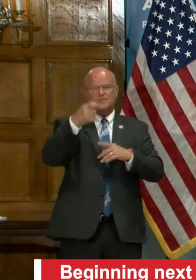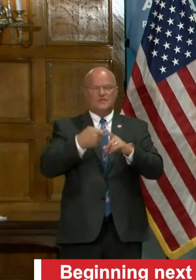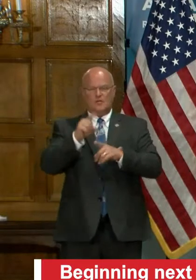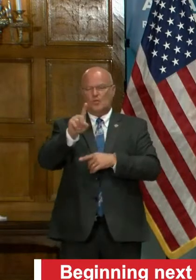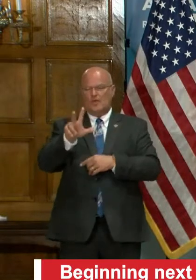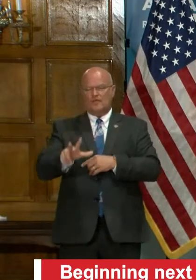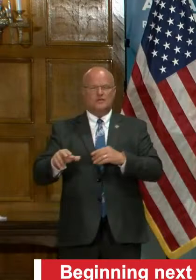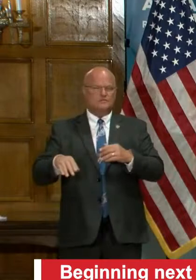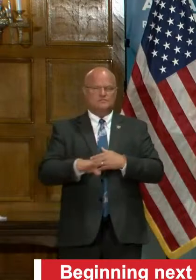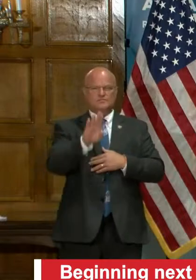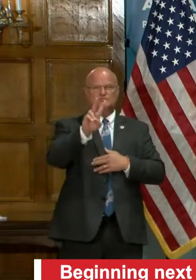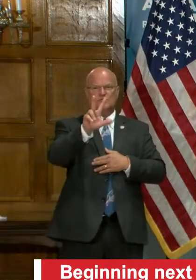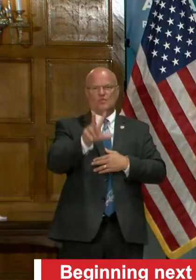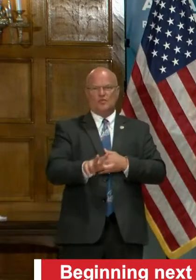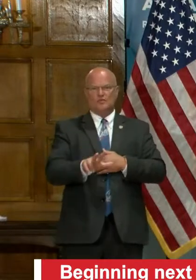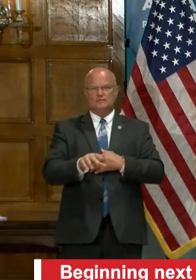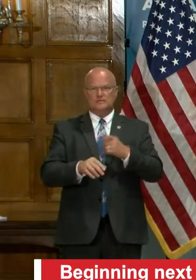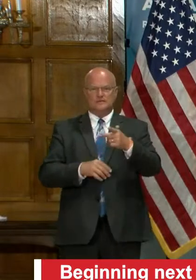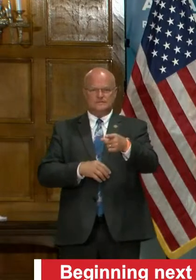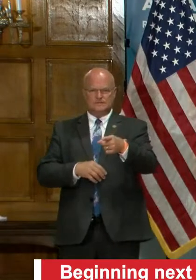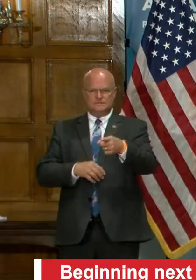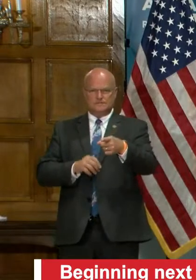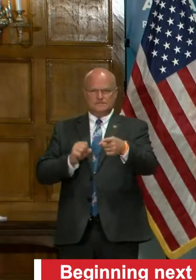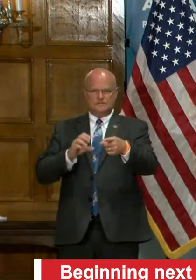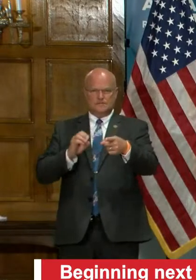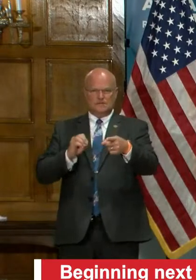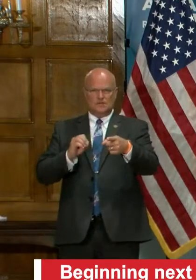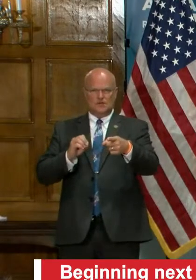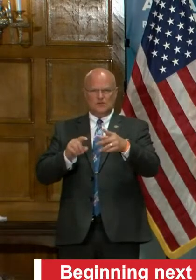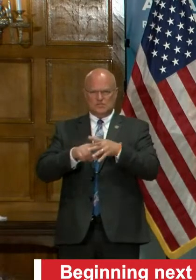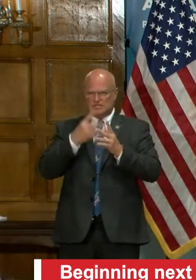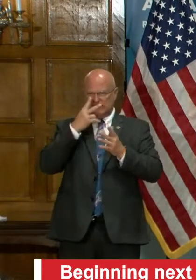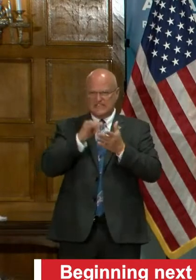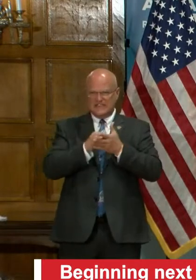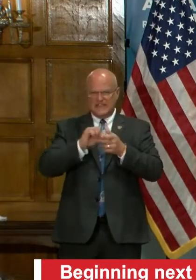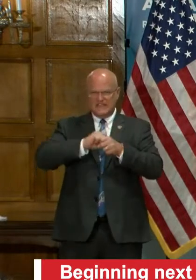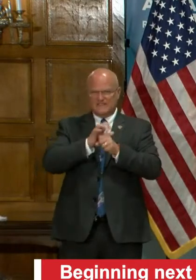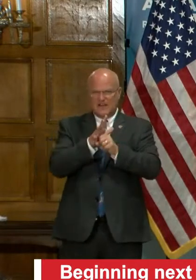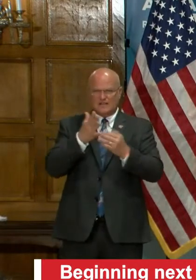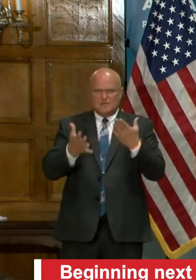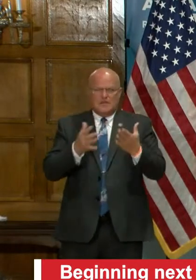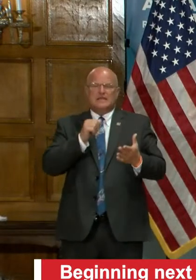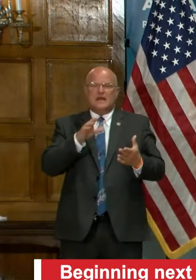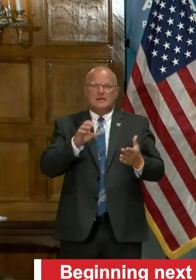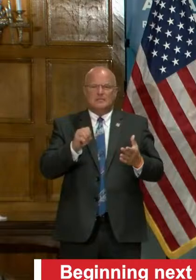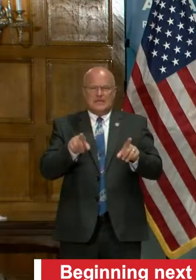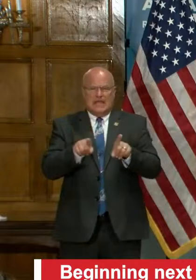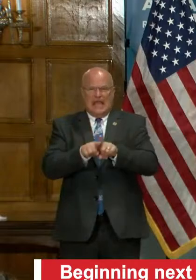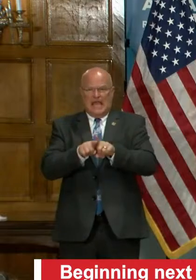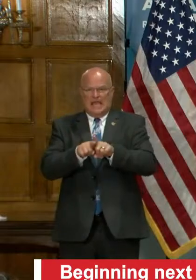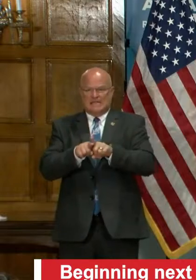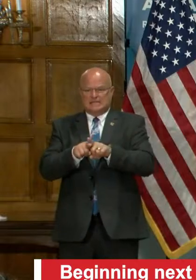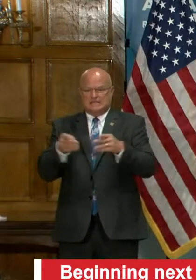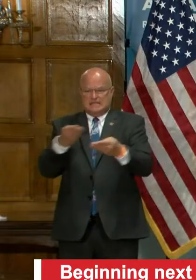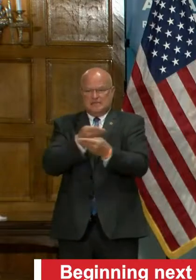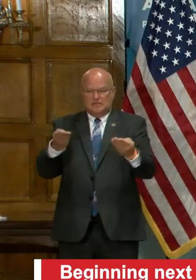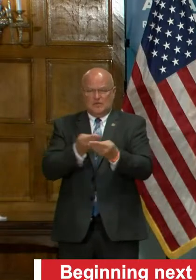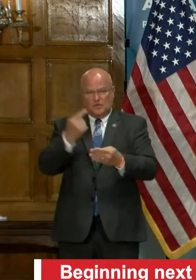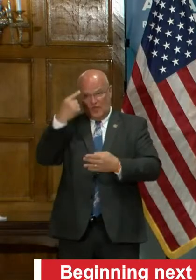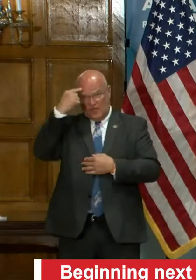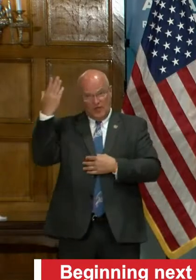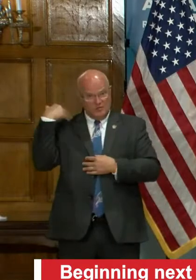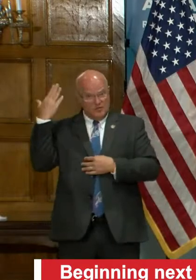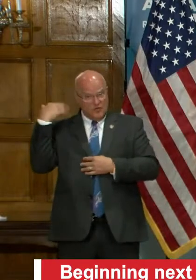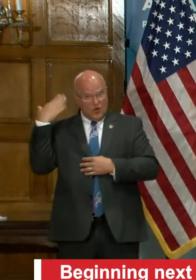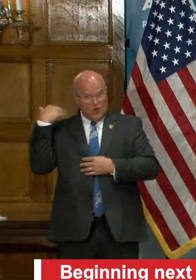from 1/3 to 2/3. So are we starting to see that this virus may not be as communicable as what we maybe